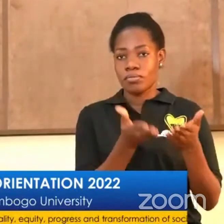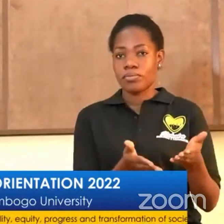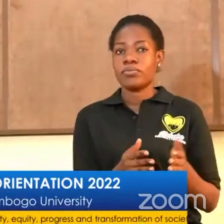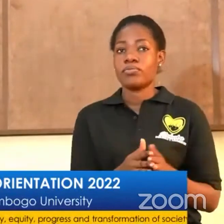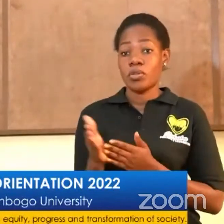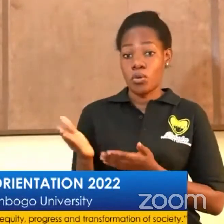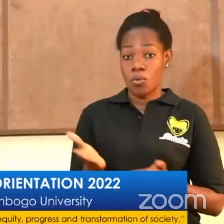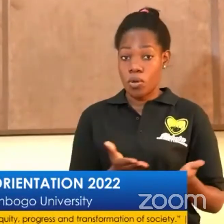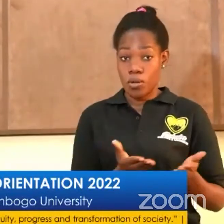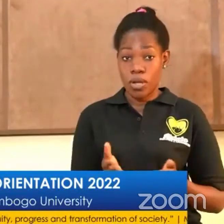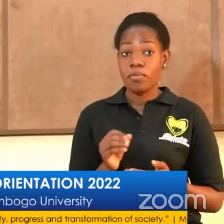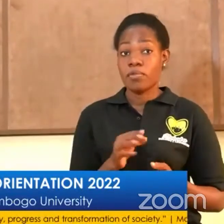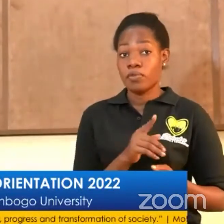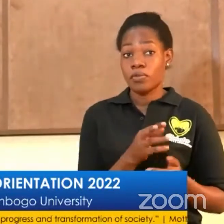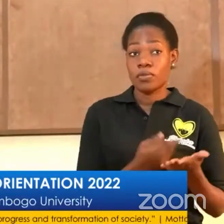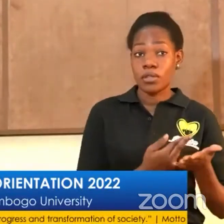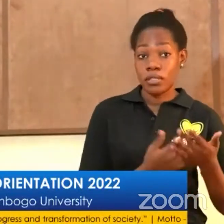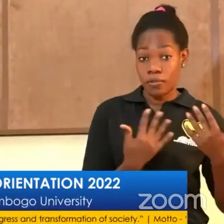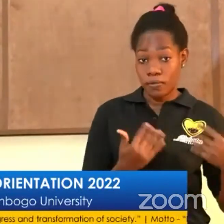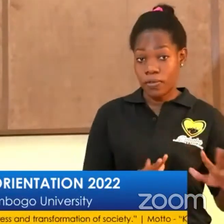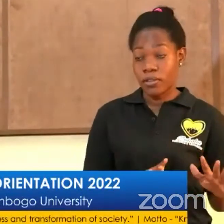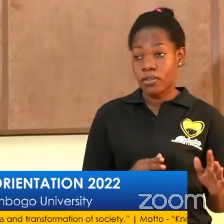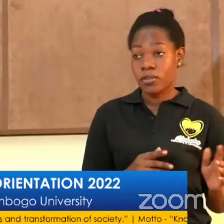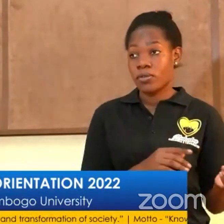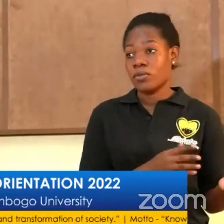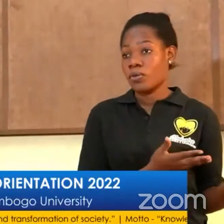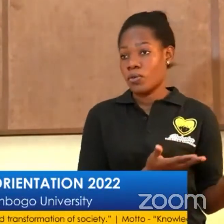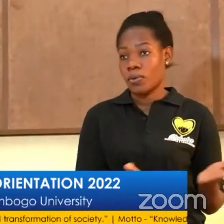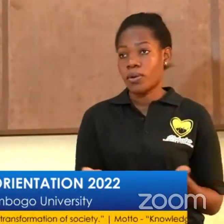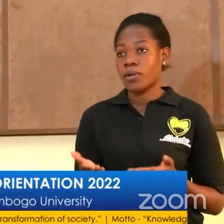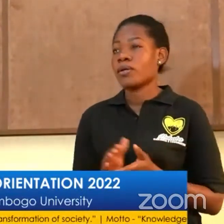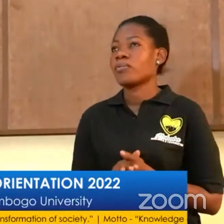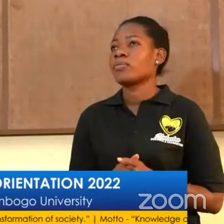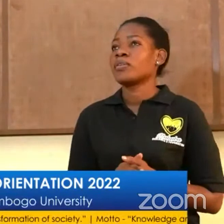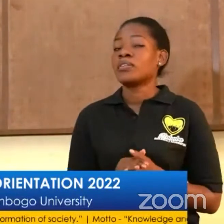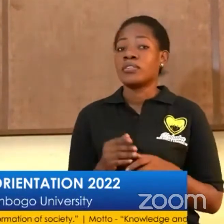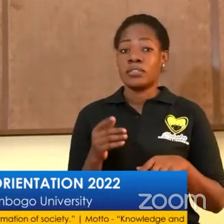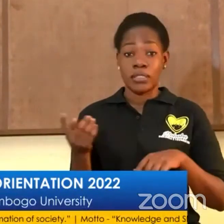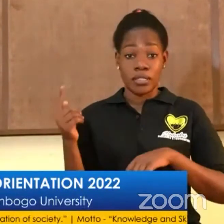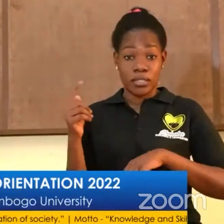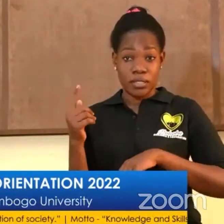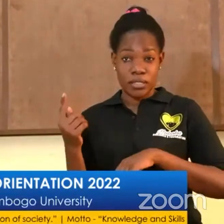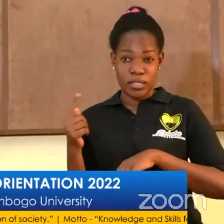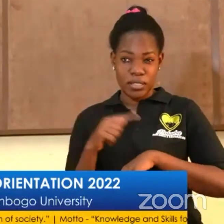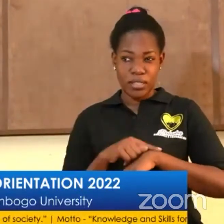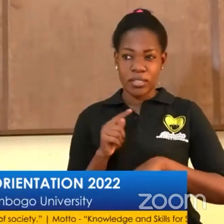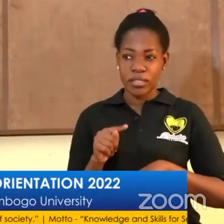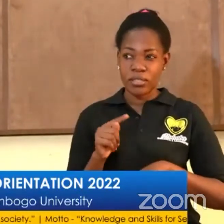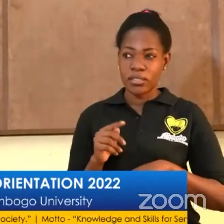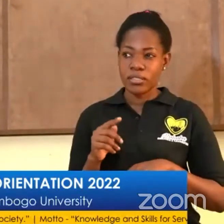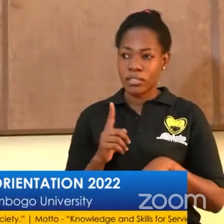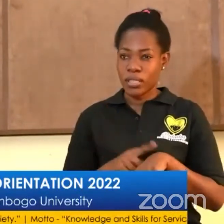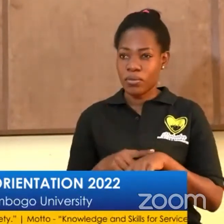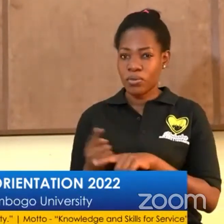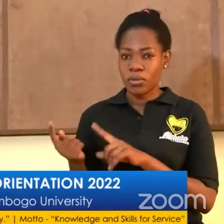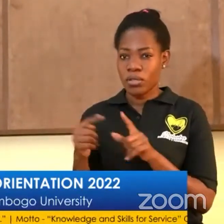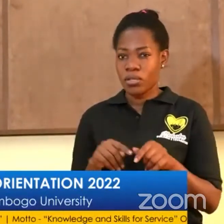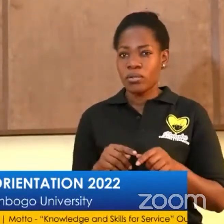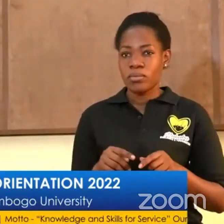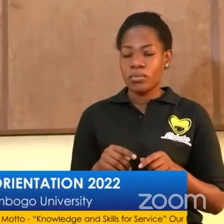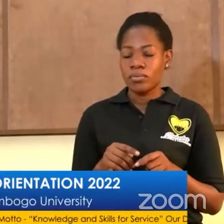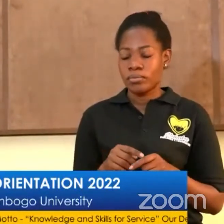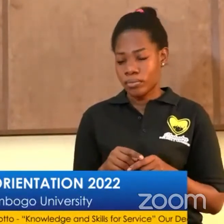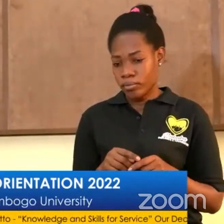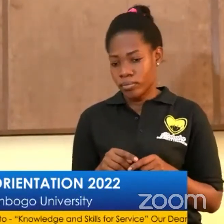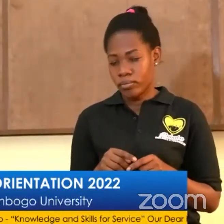as you're registered. On that day when you come, we shall also show you. By the way, let me also inform you